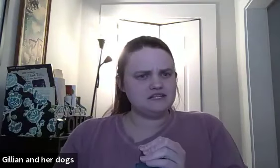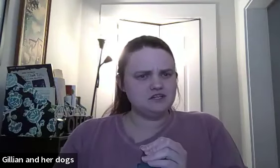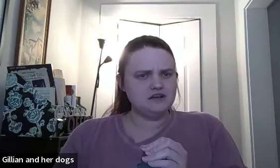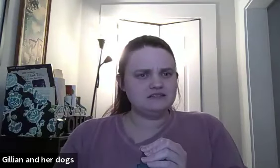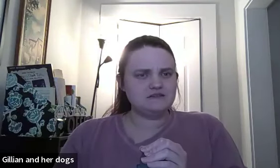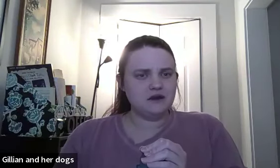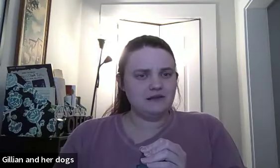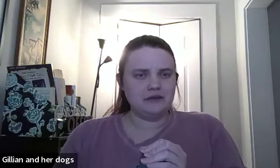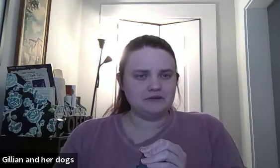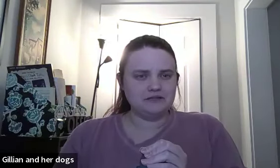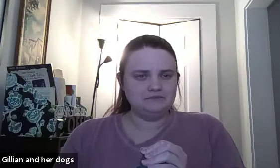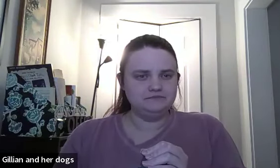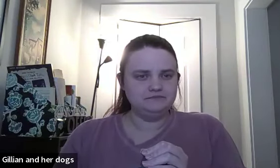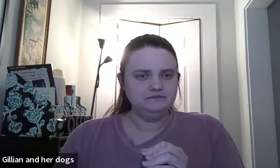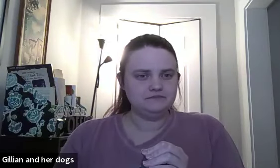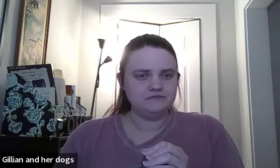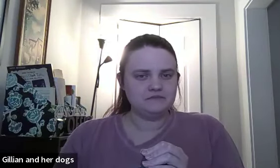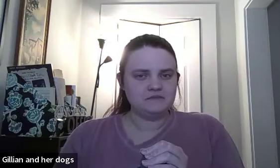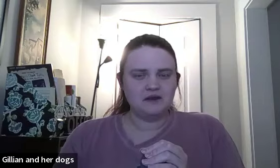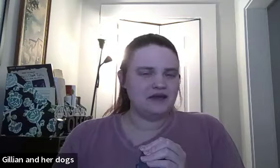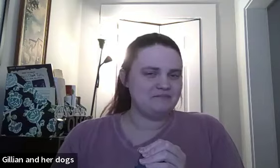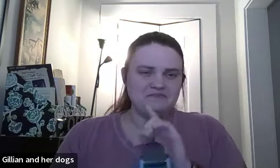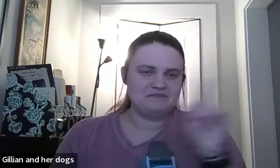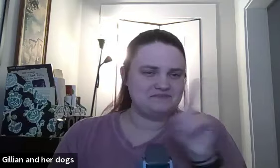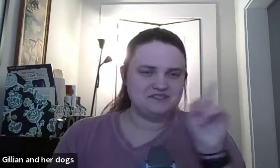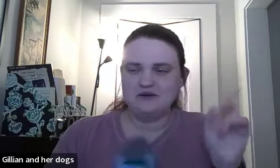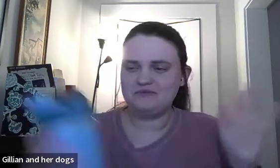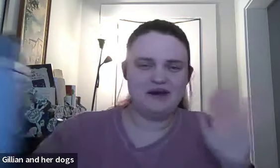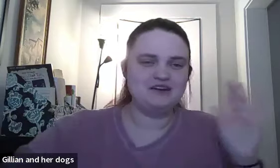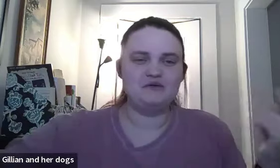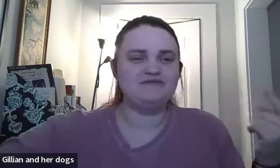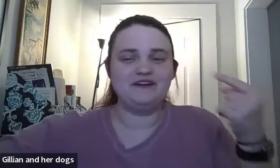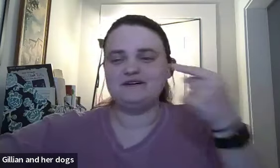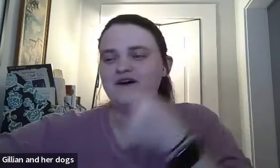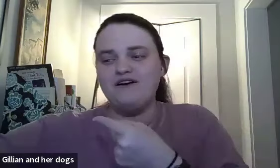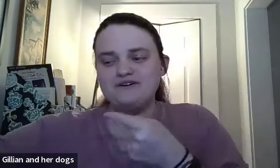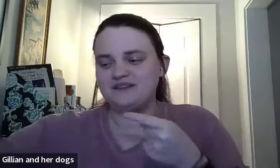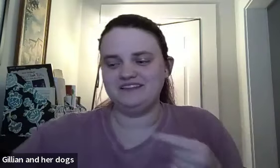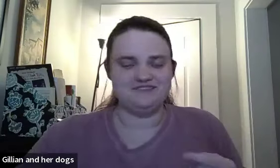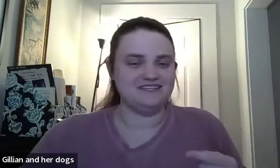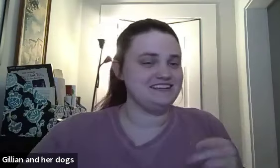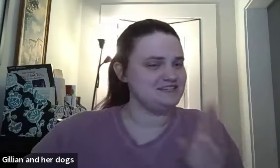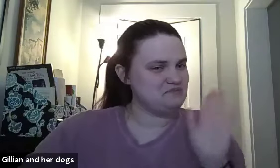Did I show you guys the sign for Alabama? Okay. So I know we're veering off completely of this list,